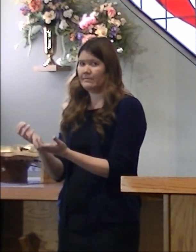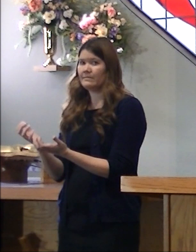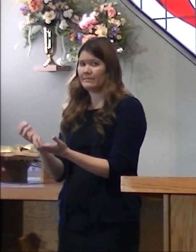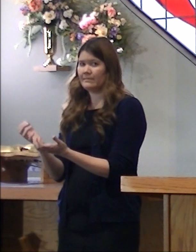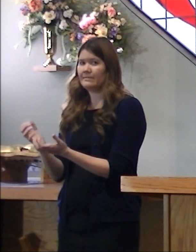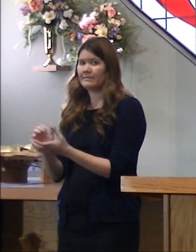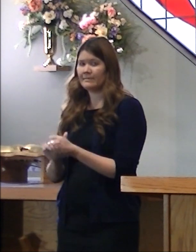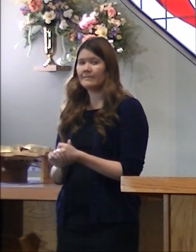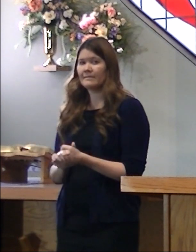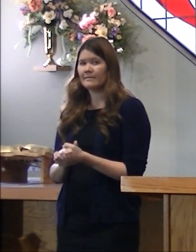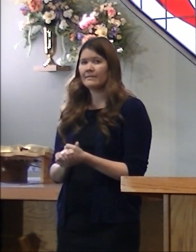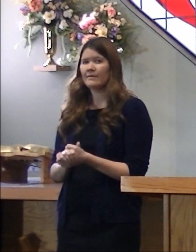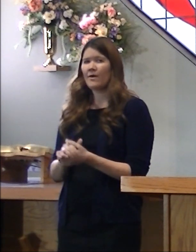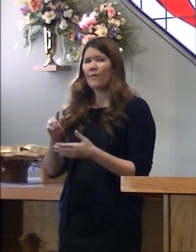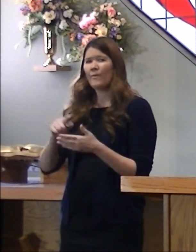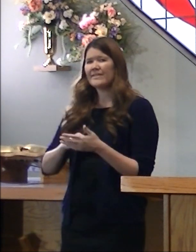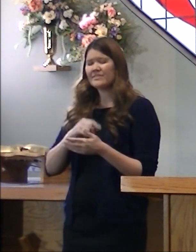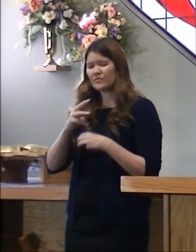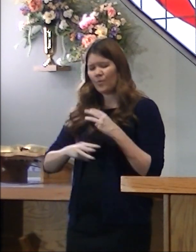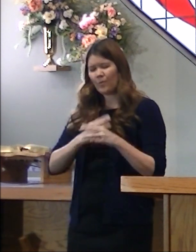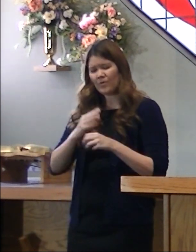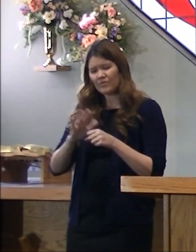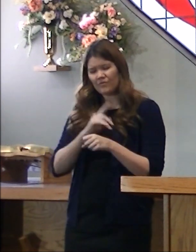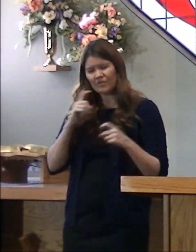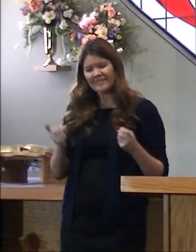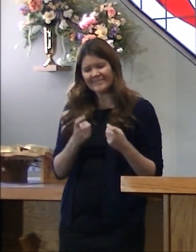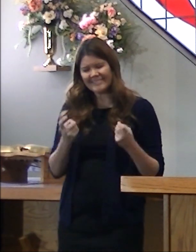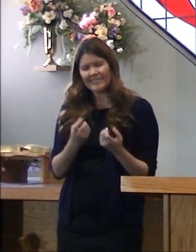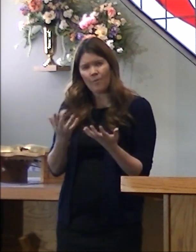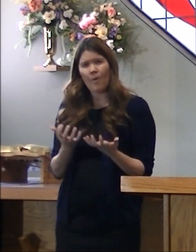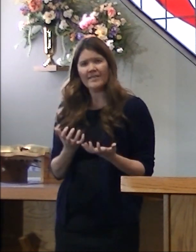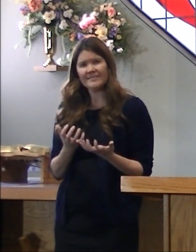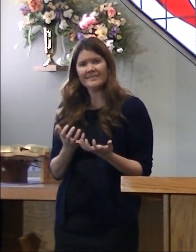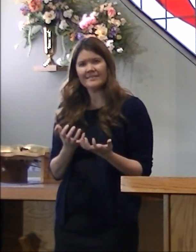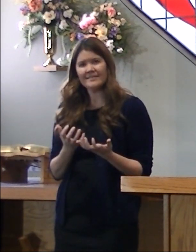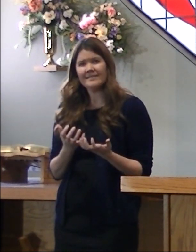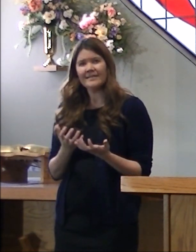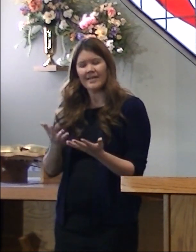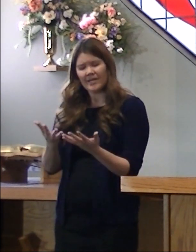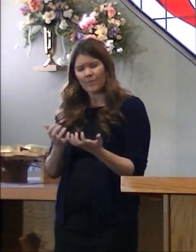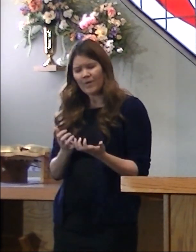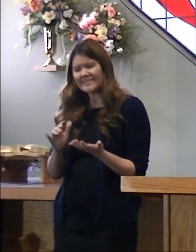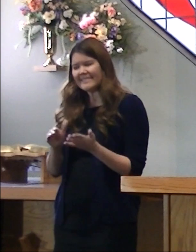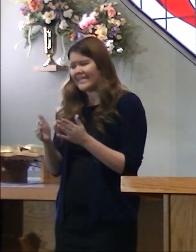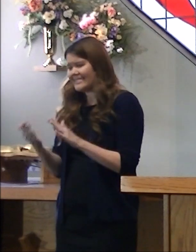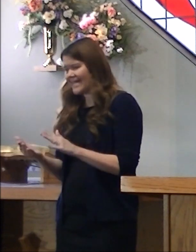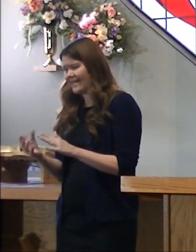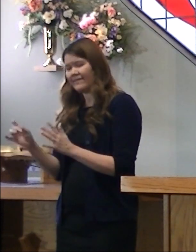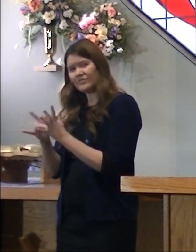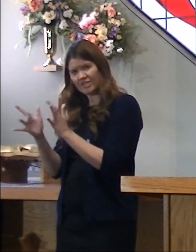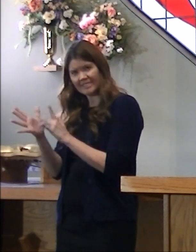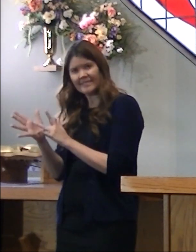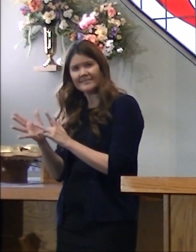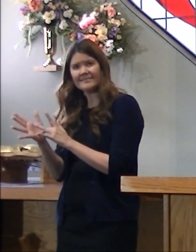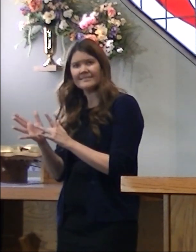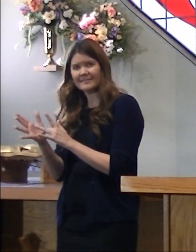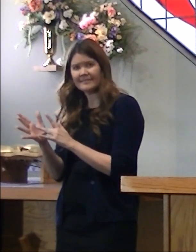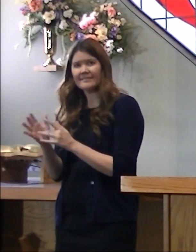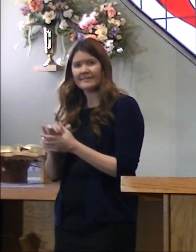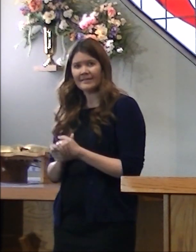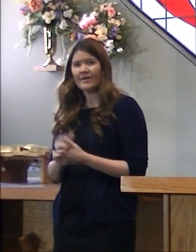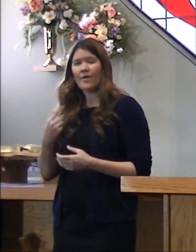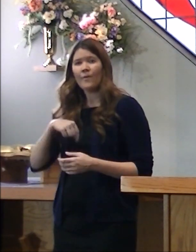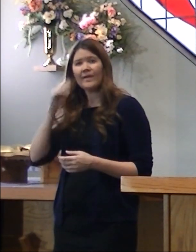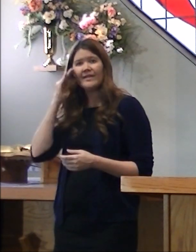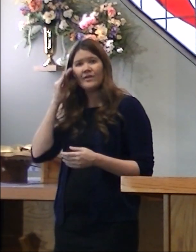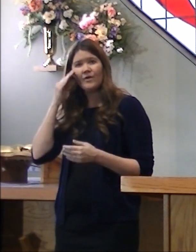Now, what does a sinful world want? A sinful world, it wants the death of Jesus. We know